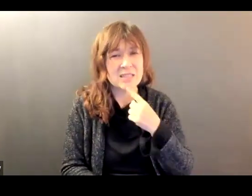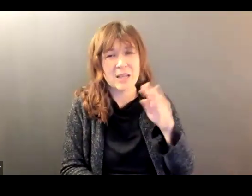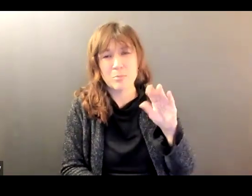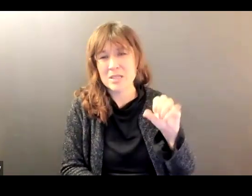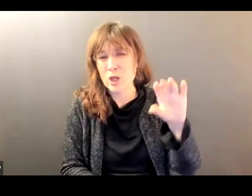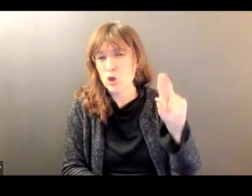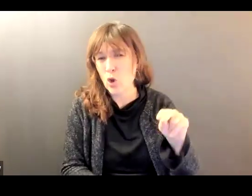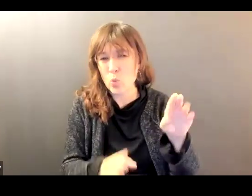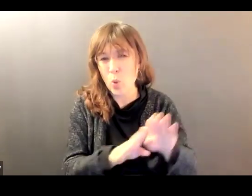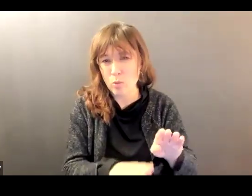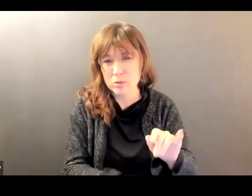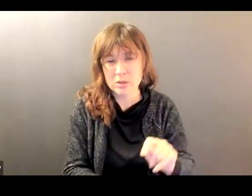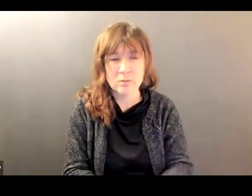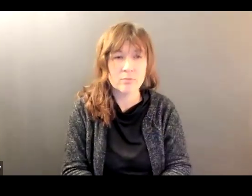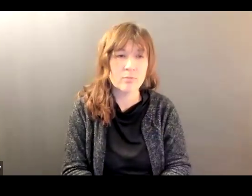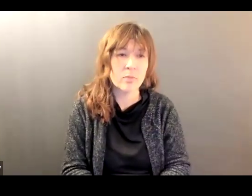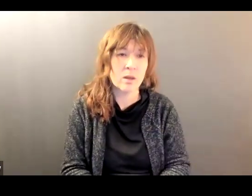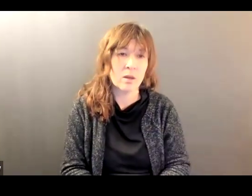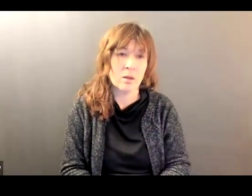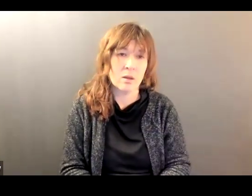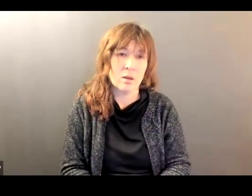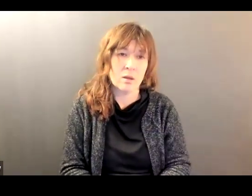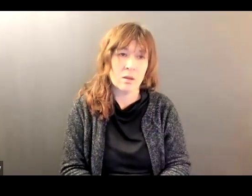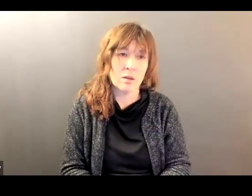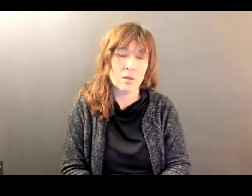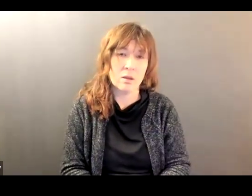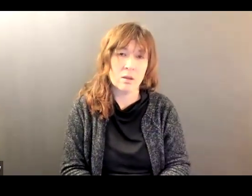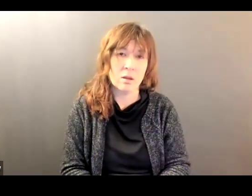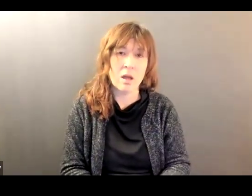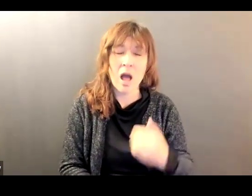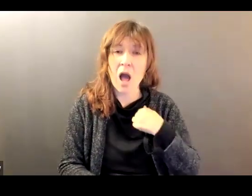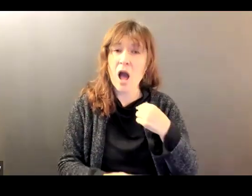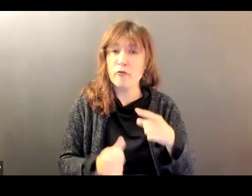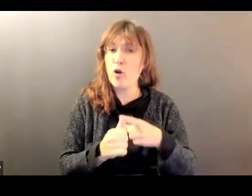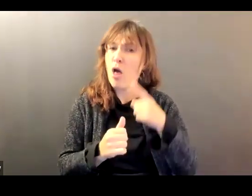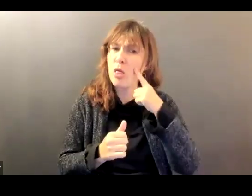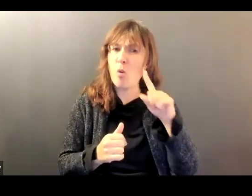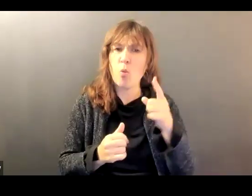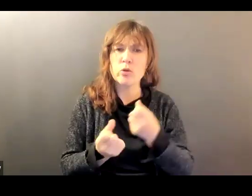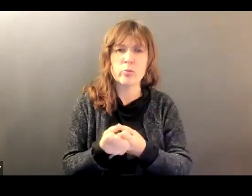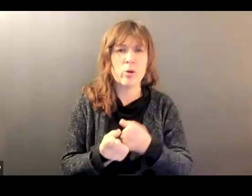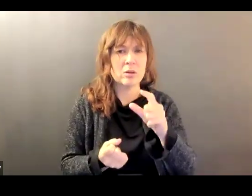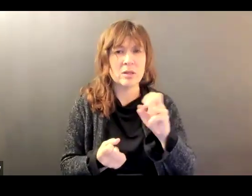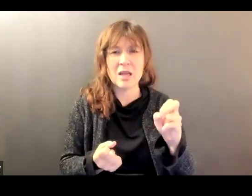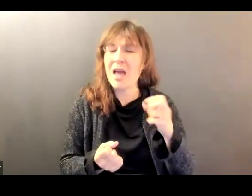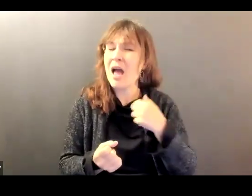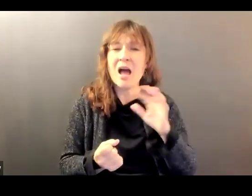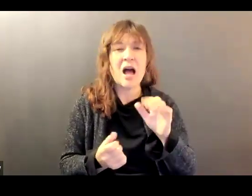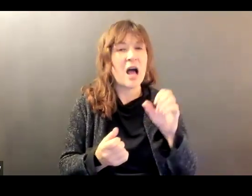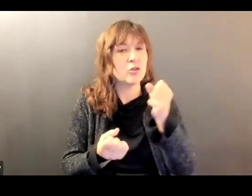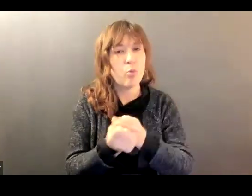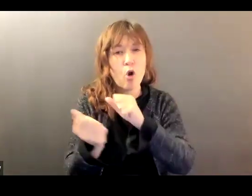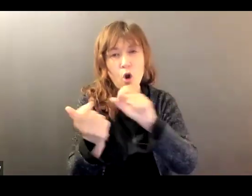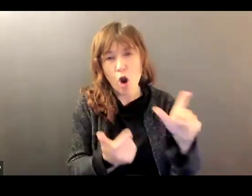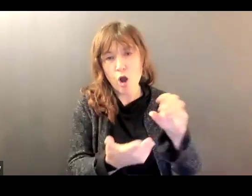I originally came here in support of only Lee Academy Pilot School, but now I am in here in support of all the students, teachers,